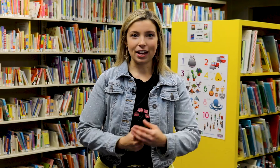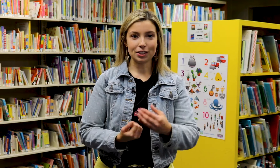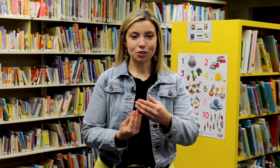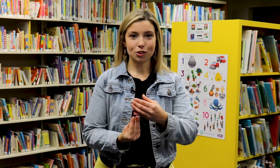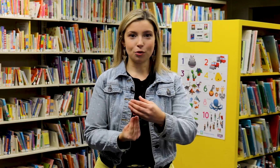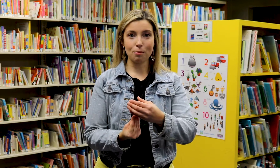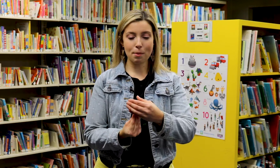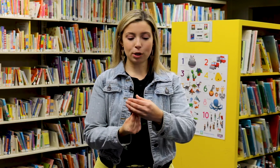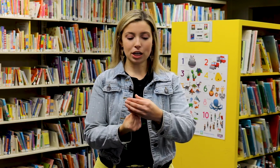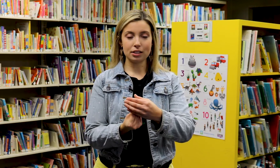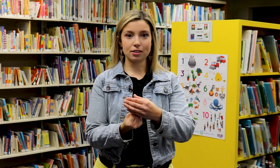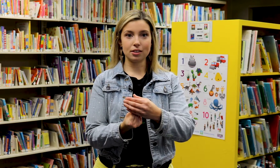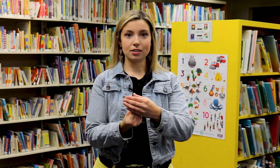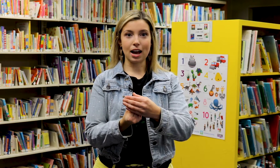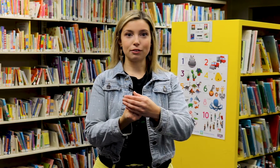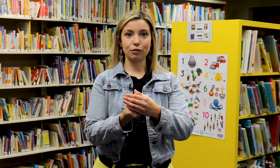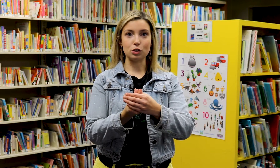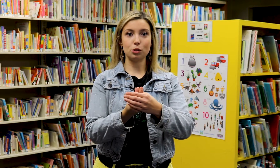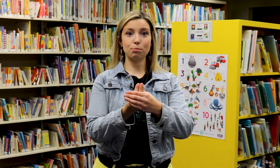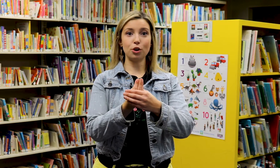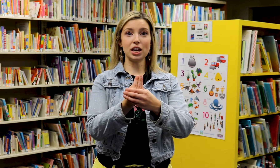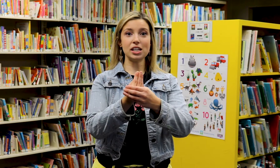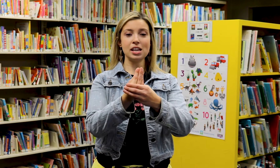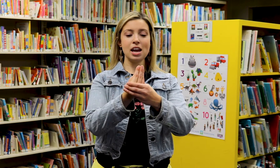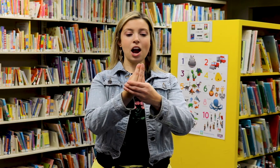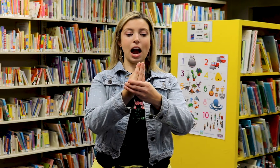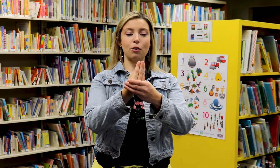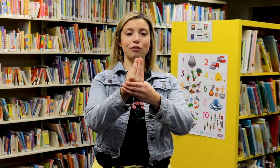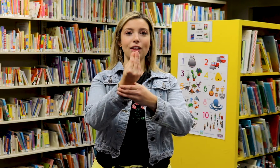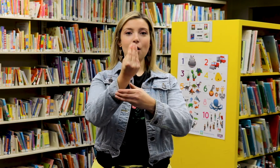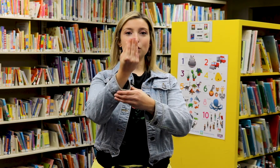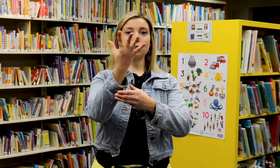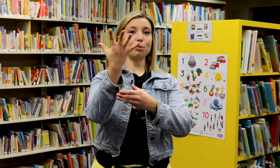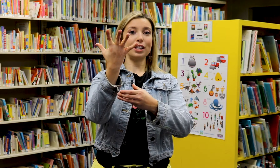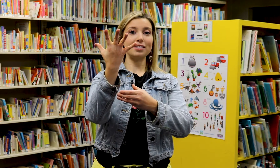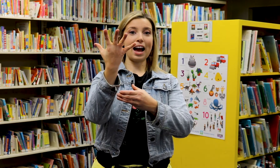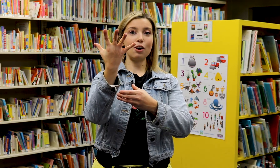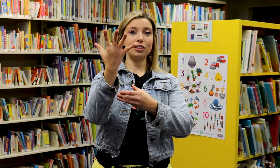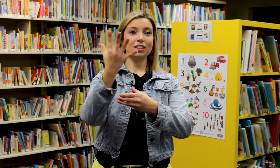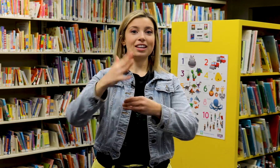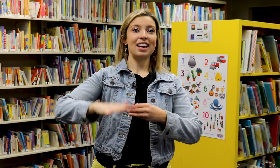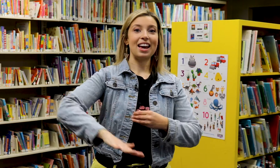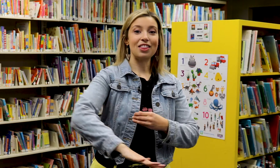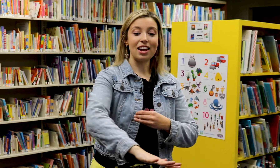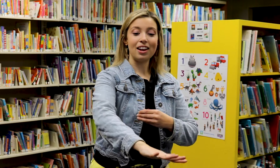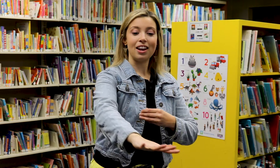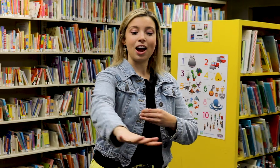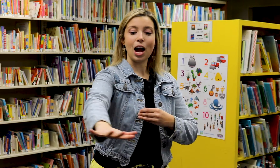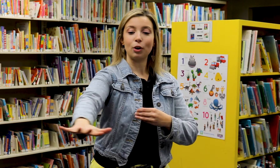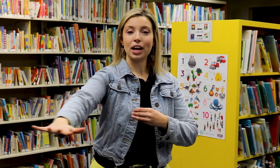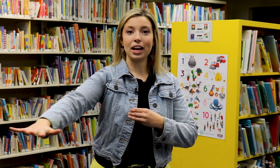Perfect. So remember, it's the sign for spring. Our flower springs out, and then our hand